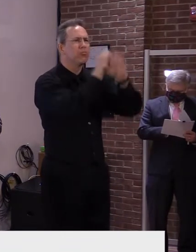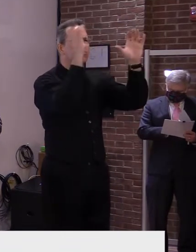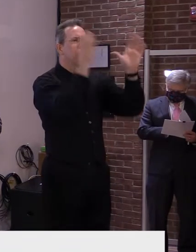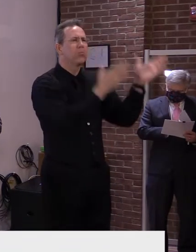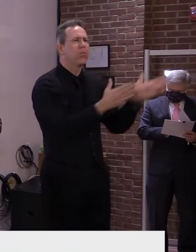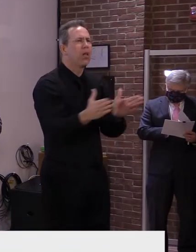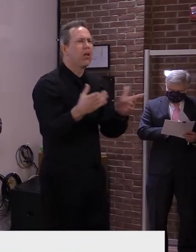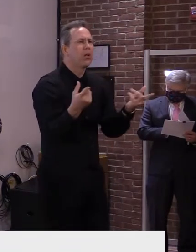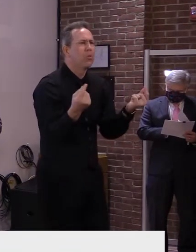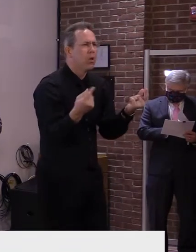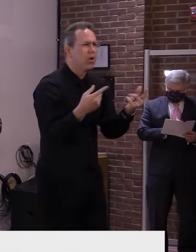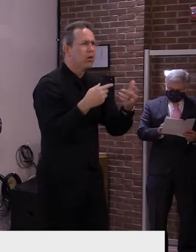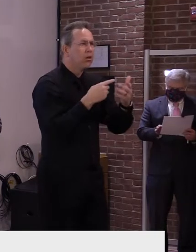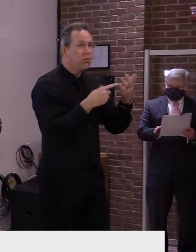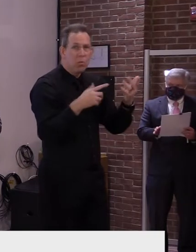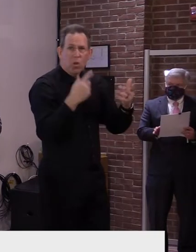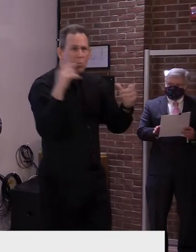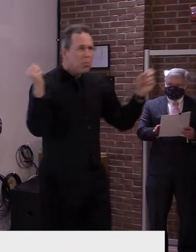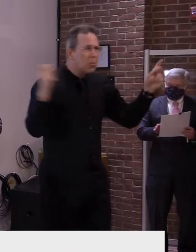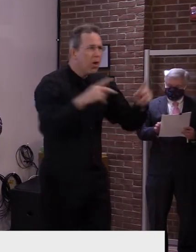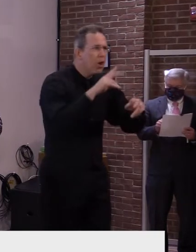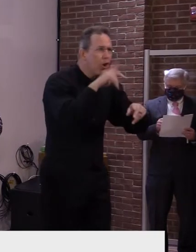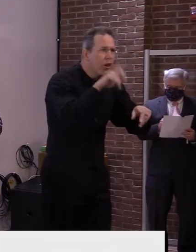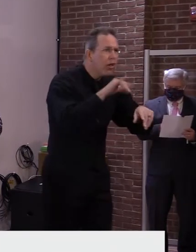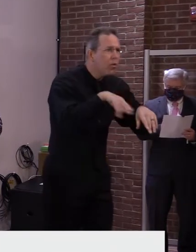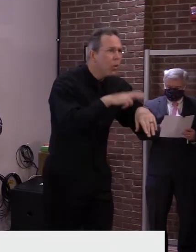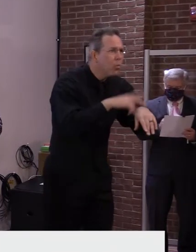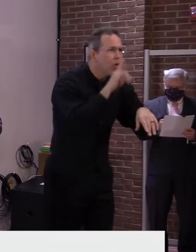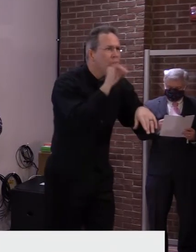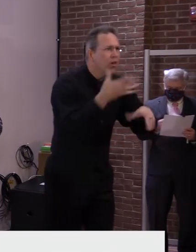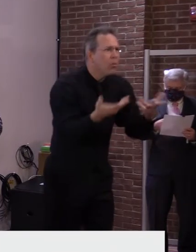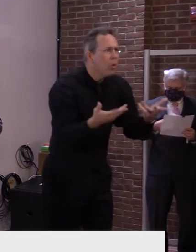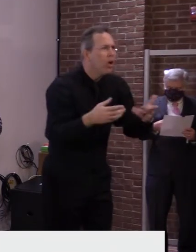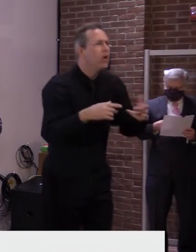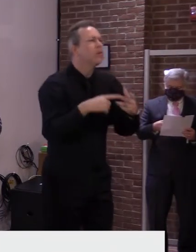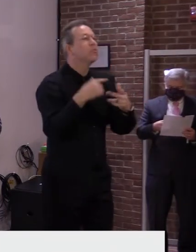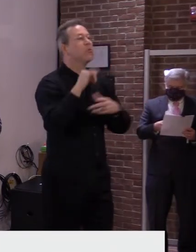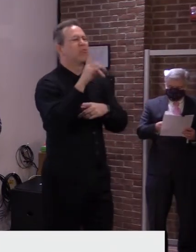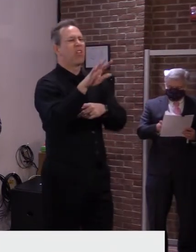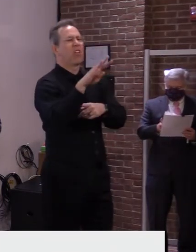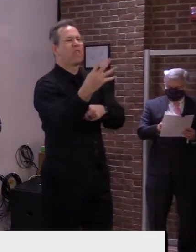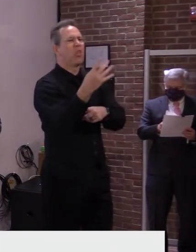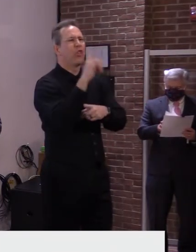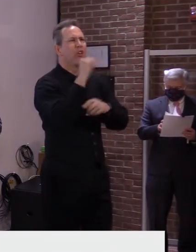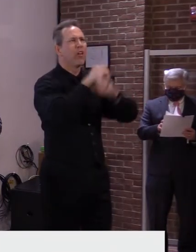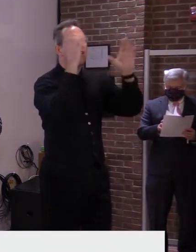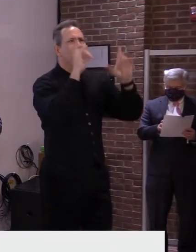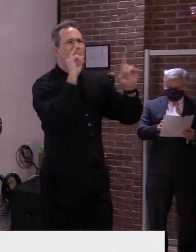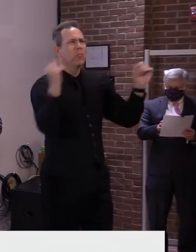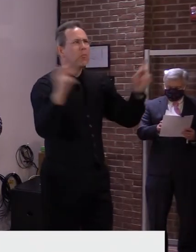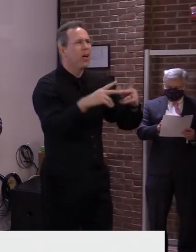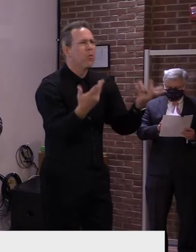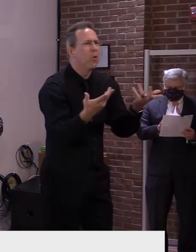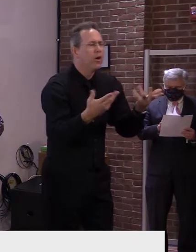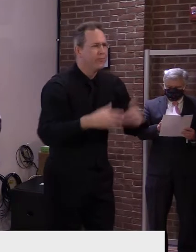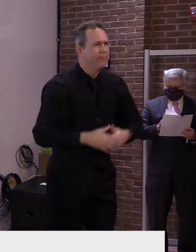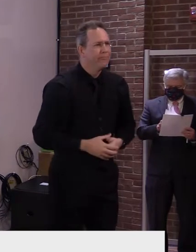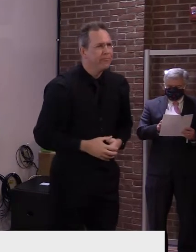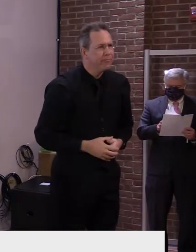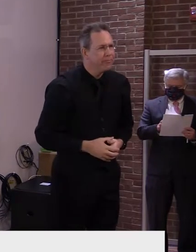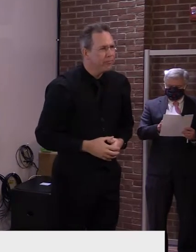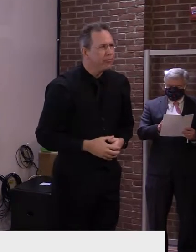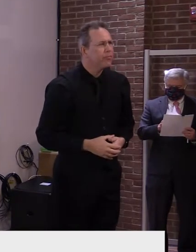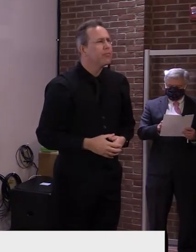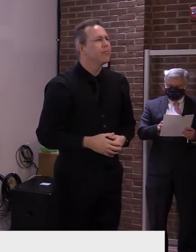normal by the 4th of July. While I'm sure this is welcome news to most, I want to remind